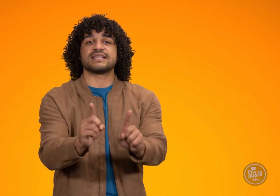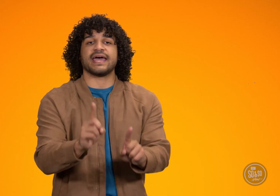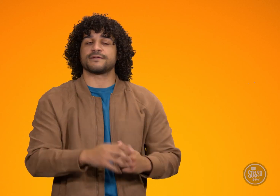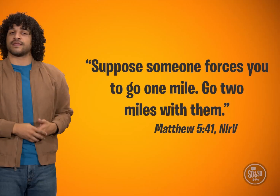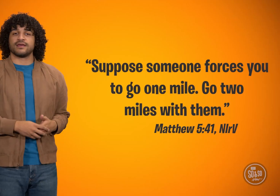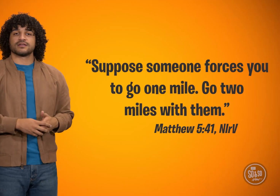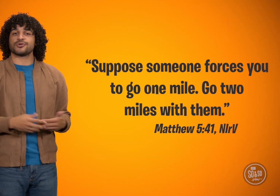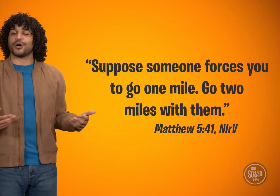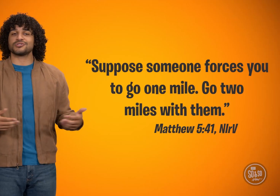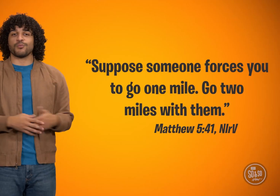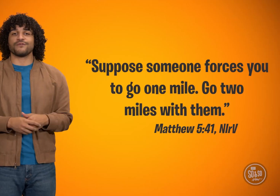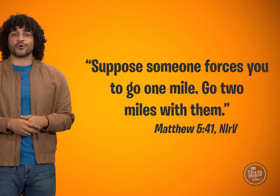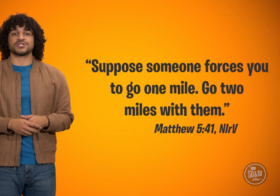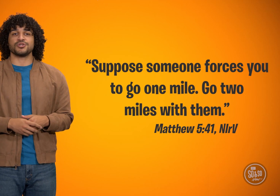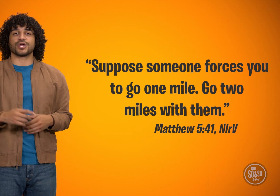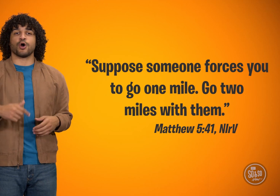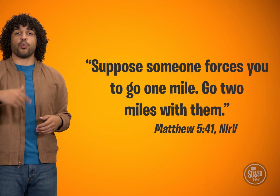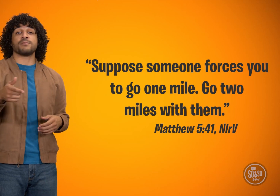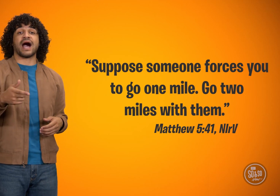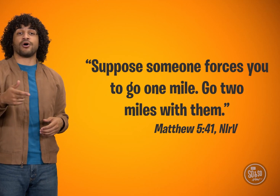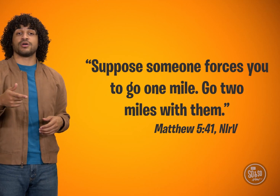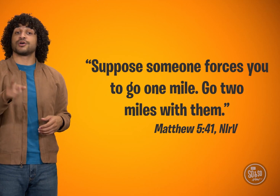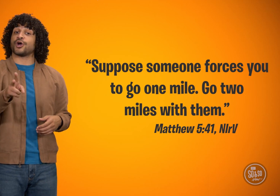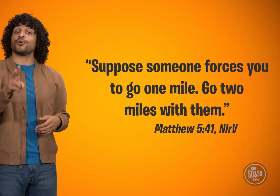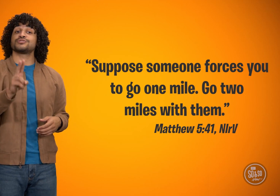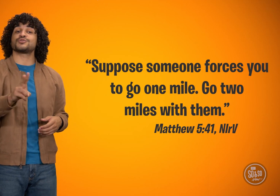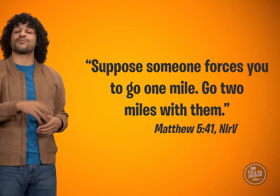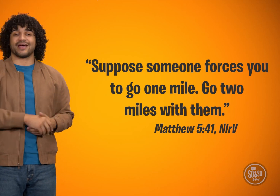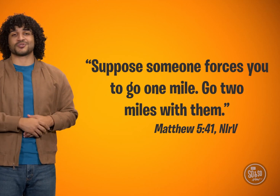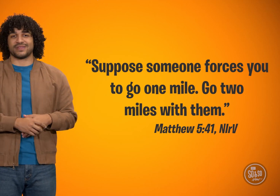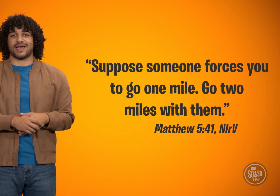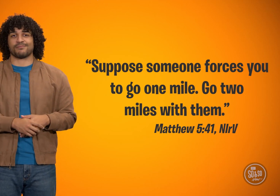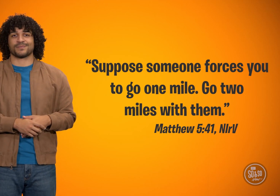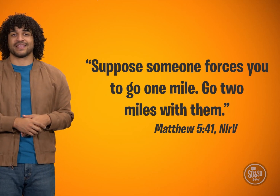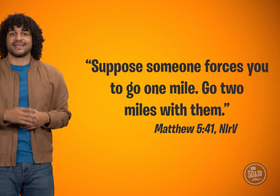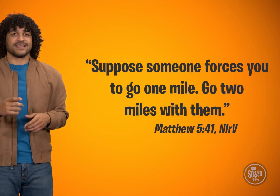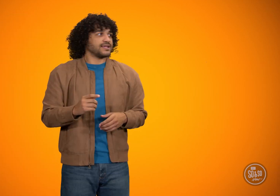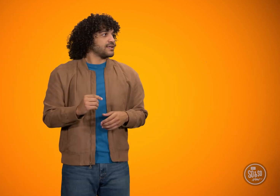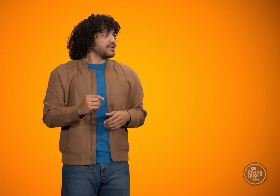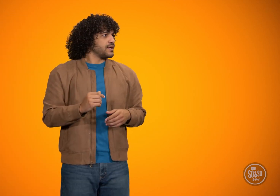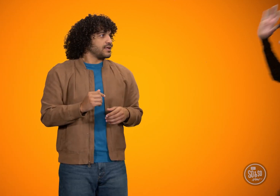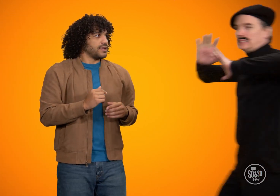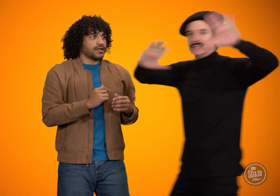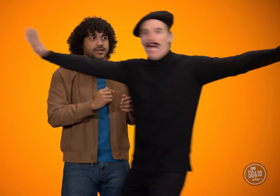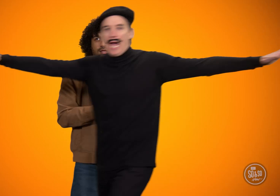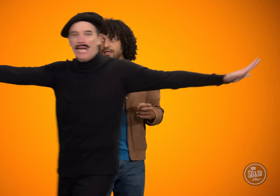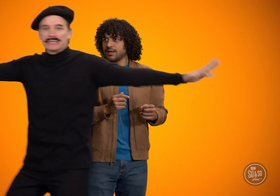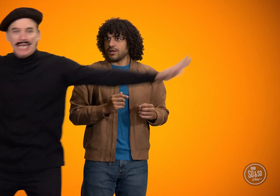said suppose someone forces you to go one mile go 2 miles with them cut cut cut cut